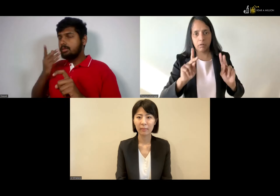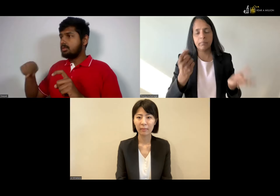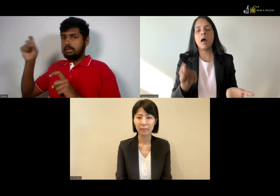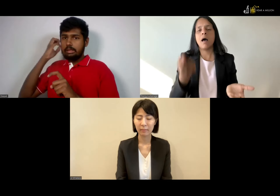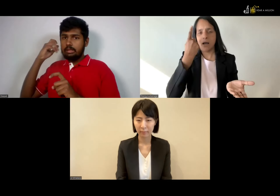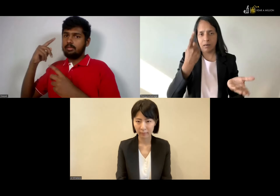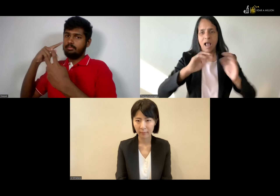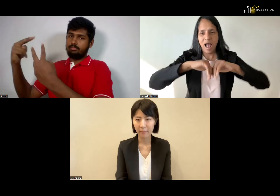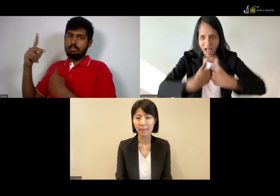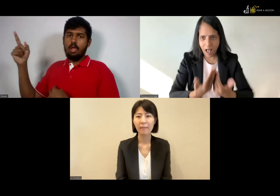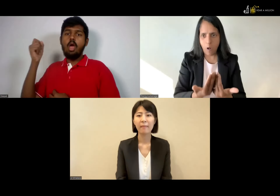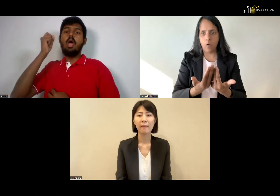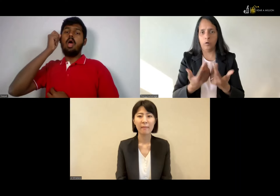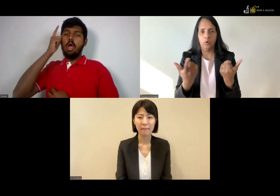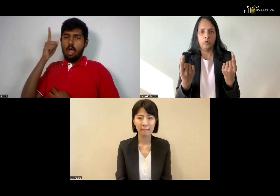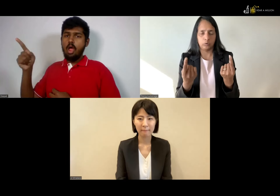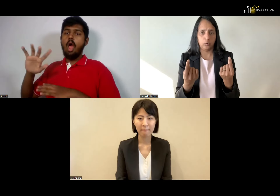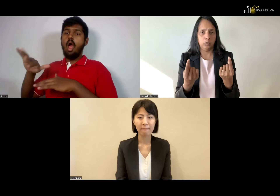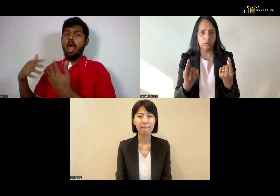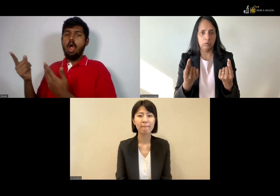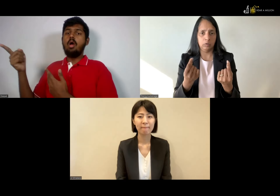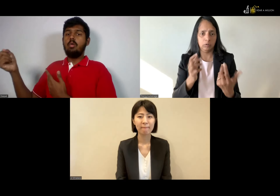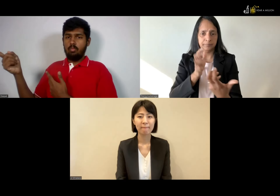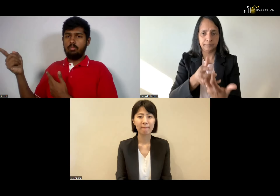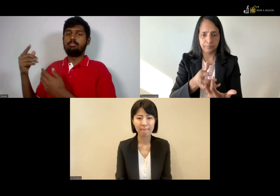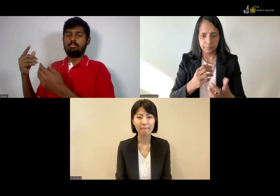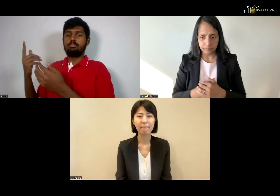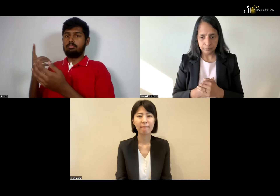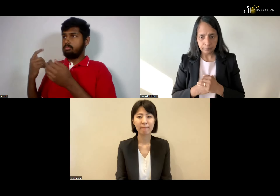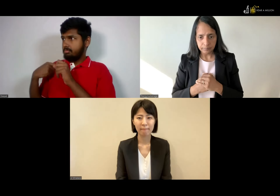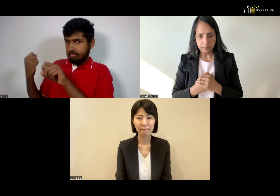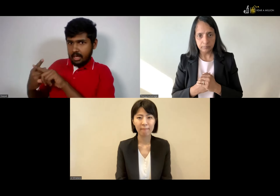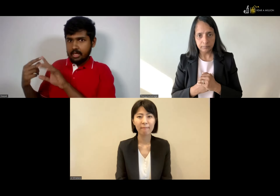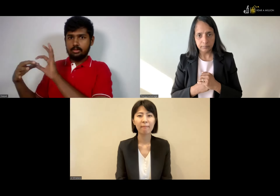the awareness. So we need to advise them. That's how the hearing people would get to know.